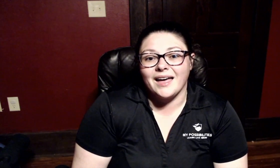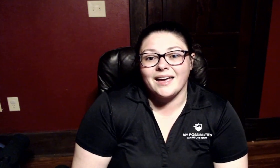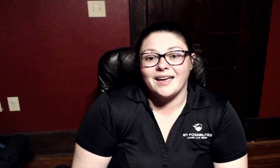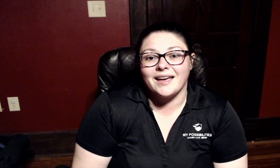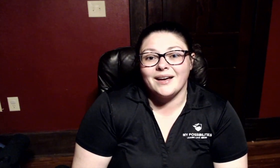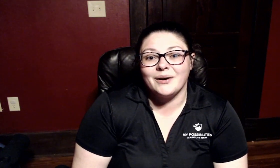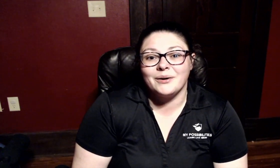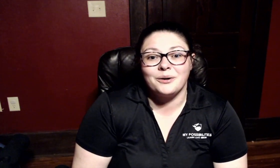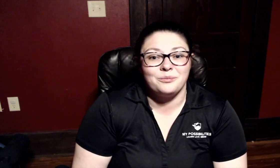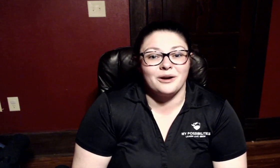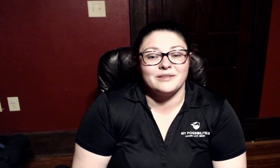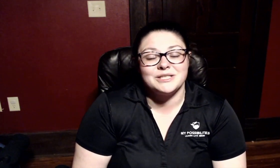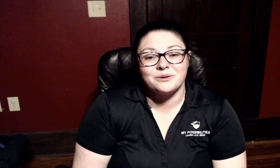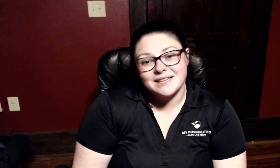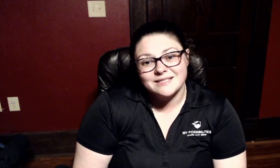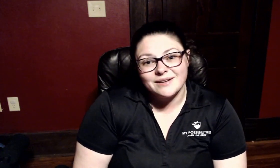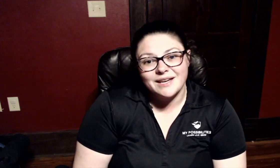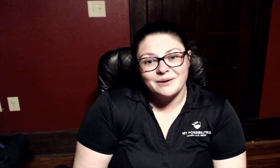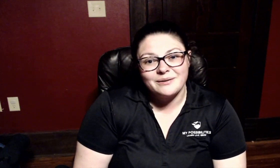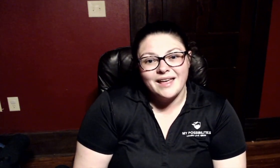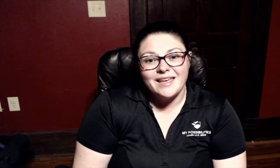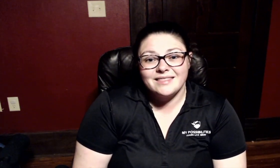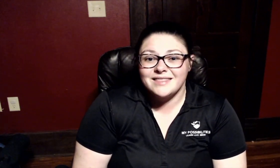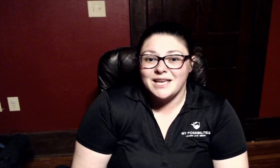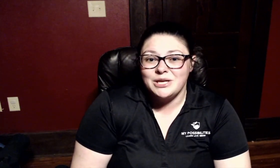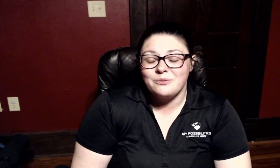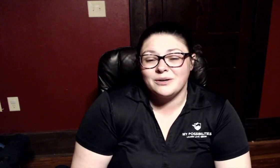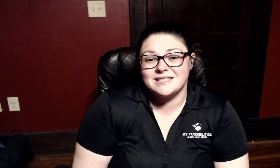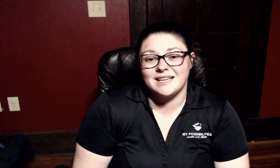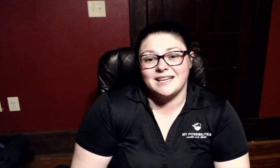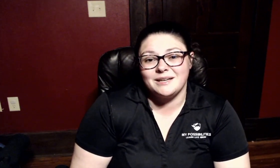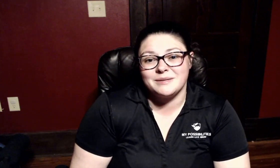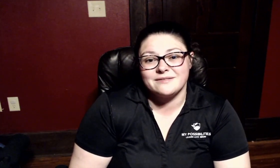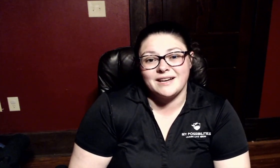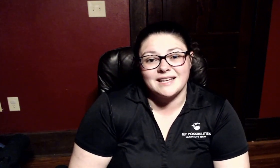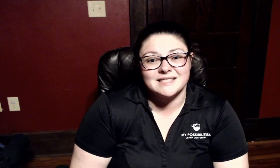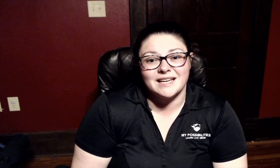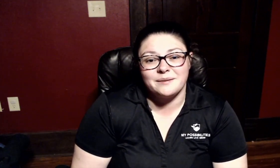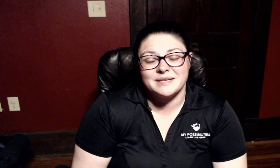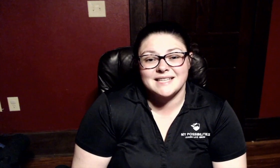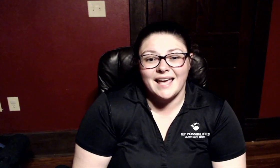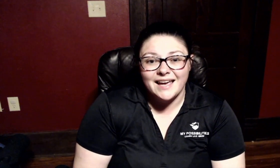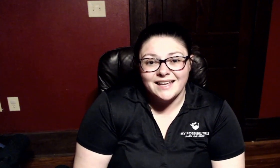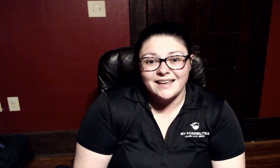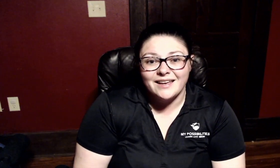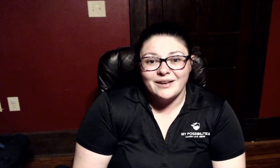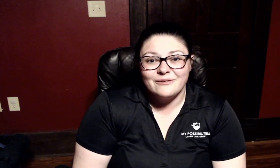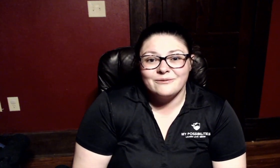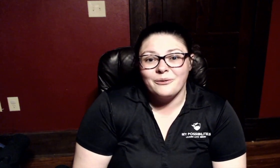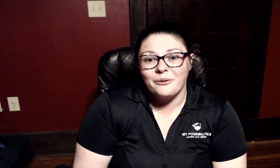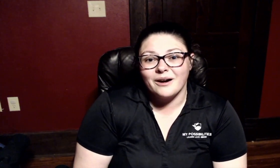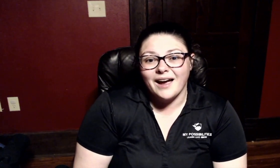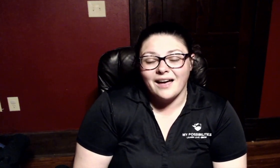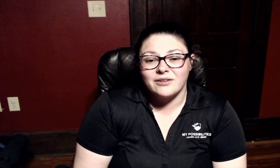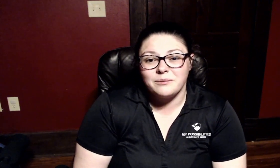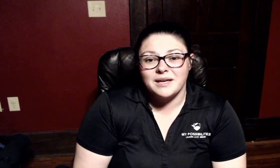I hope y'all have enjoyed this video. Thank you once again to Miss Vanessa and Miss Katie for having